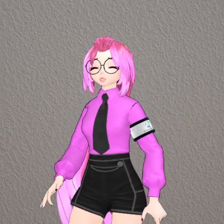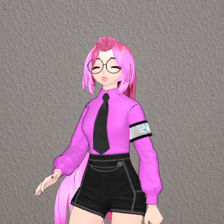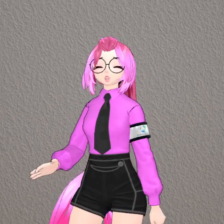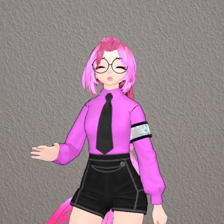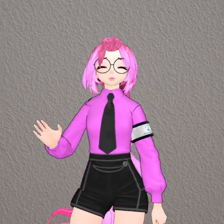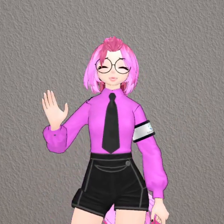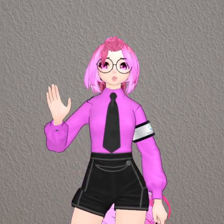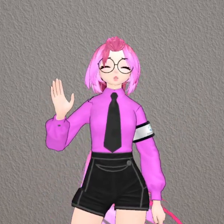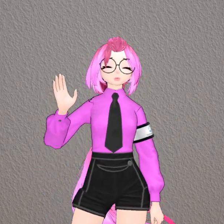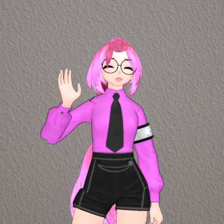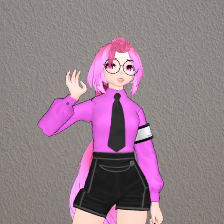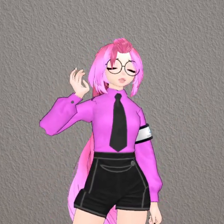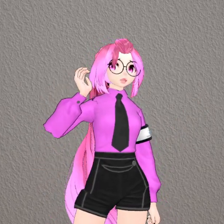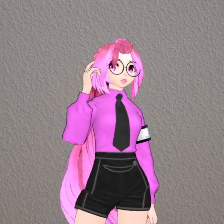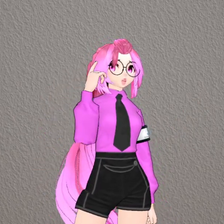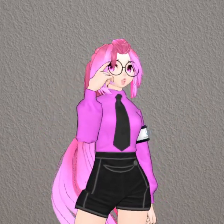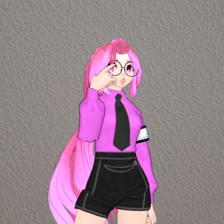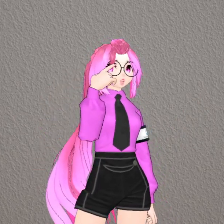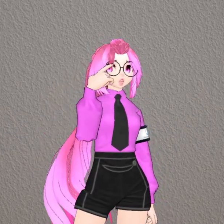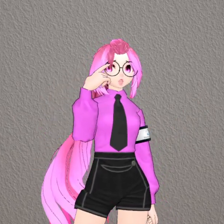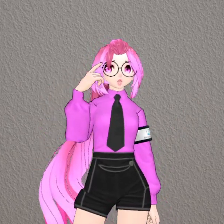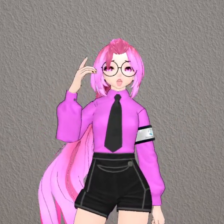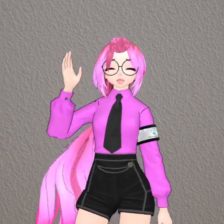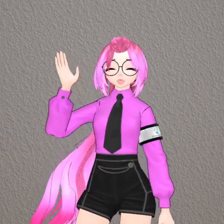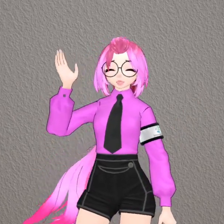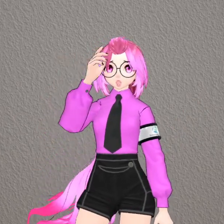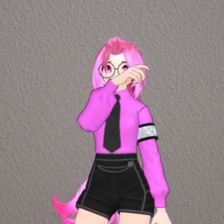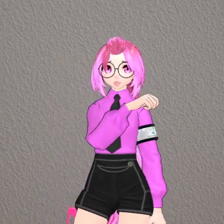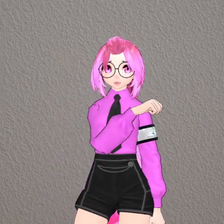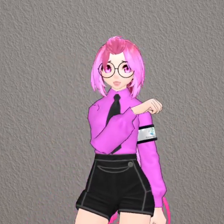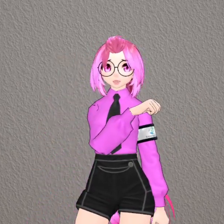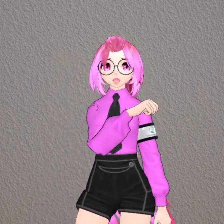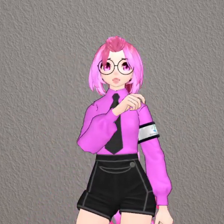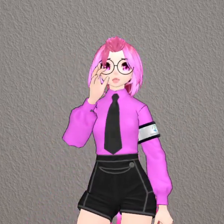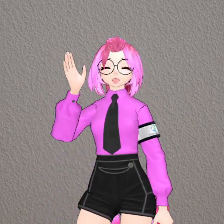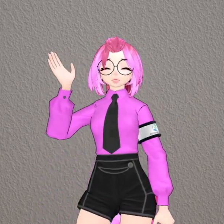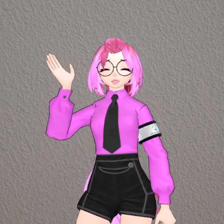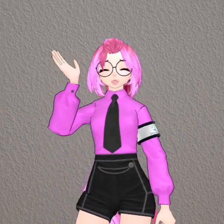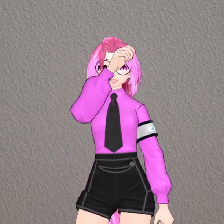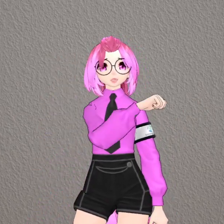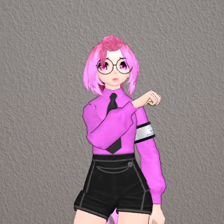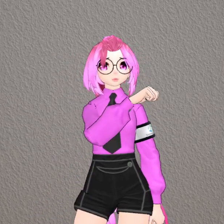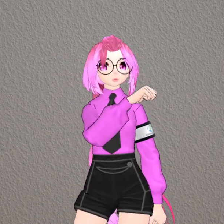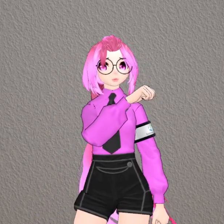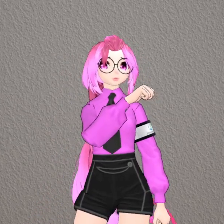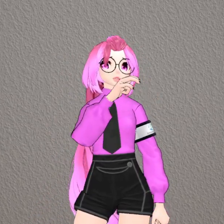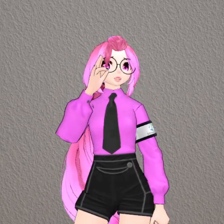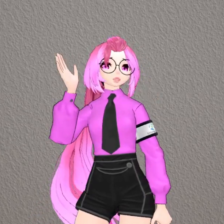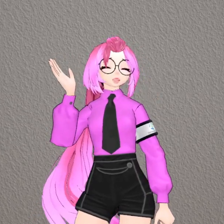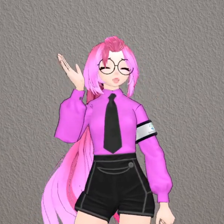Guess. If you're trying to think of a thought, you're trying to grab that thought out of thin air. You're trying to guess